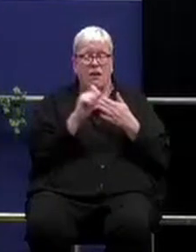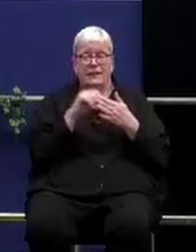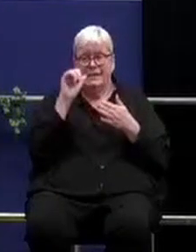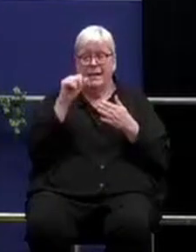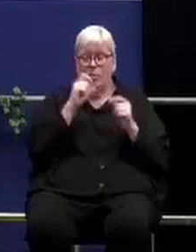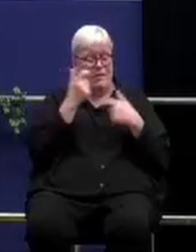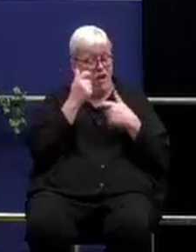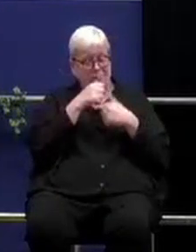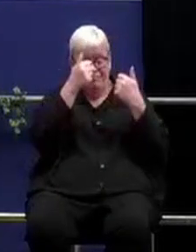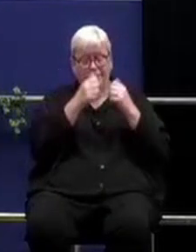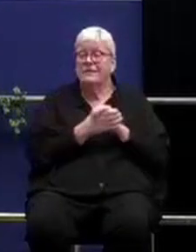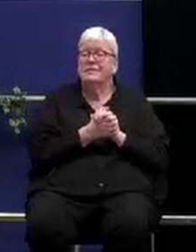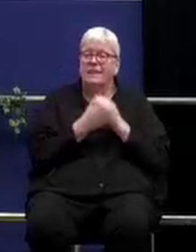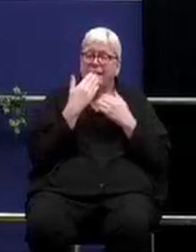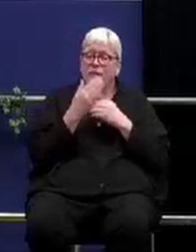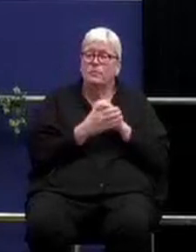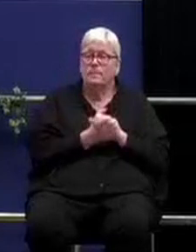was fun. Thank you.